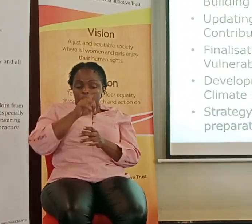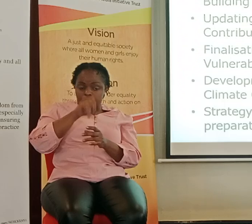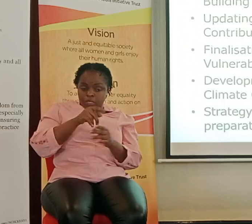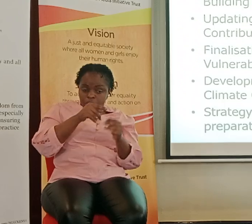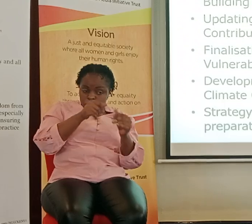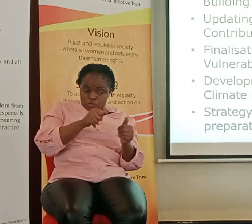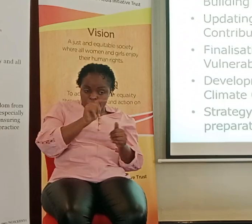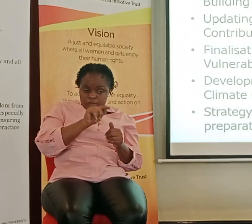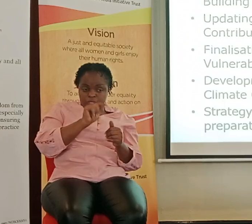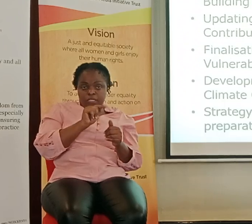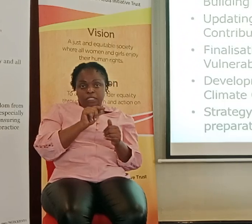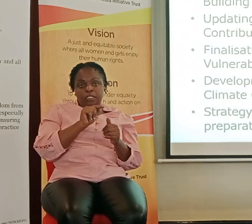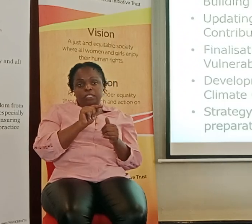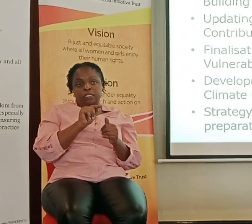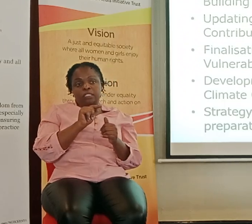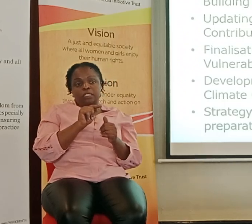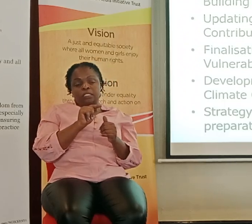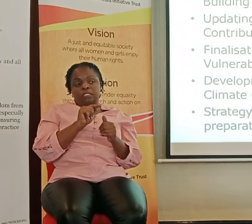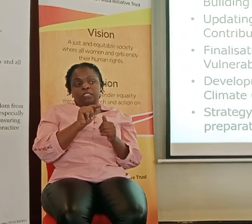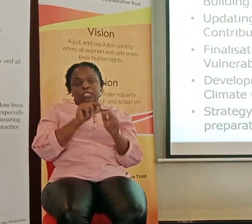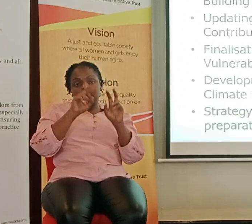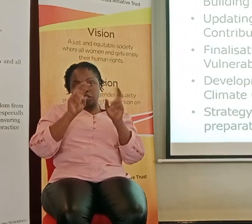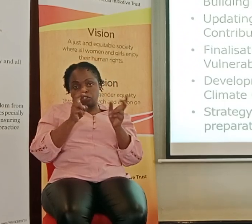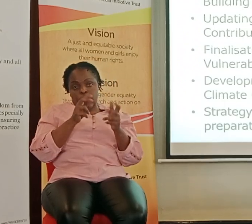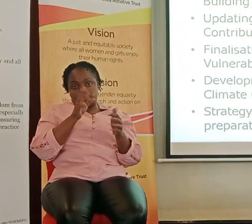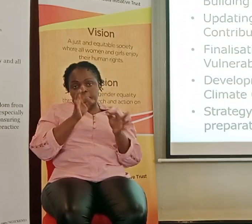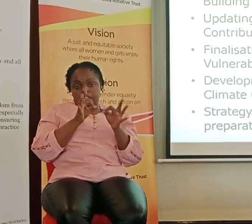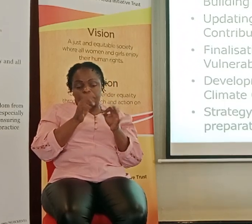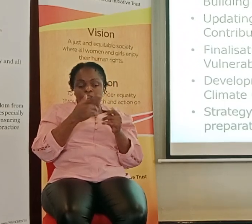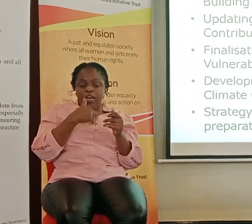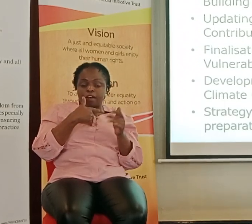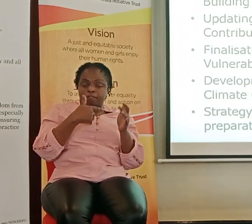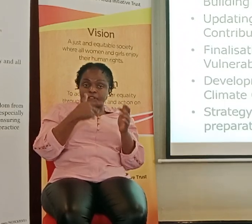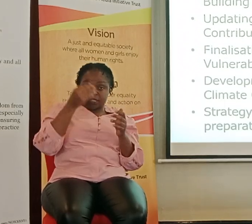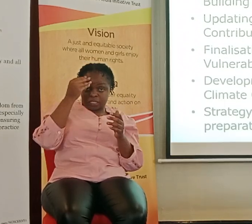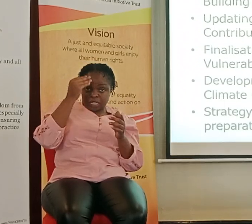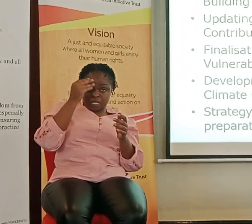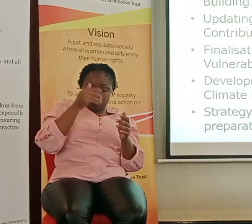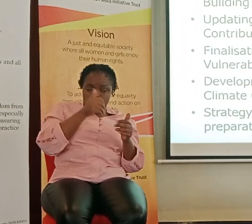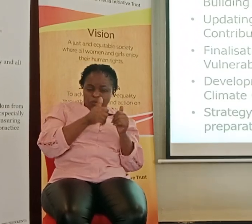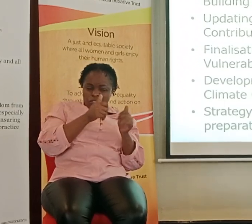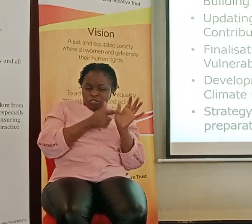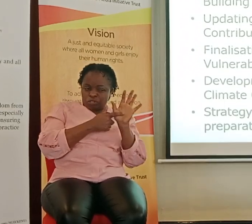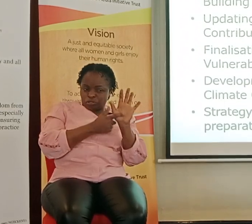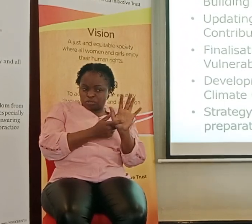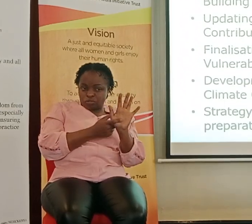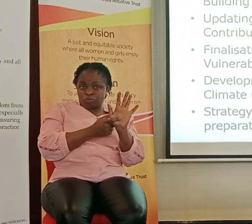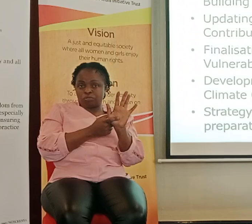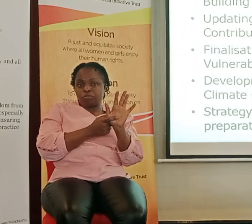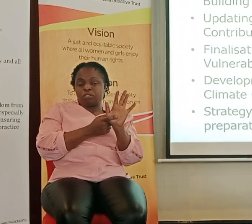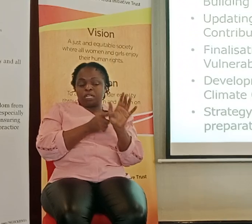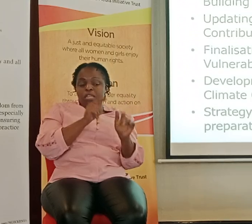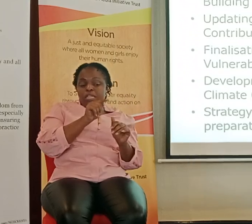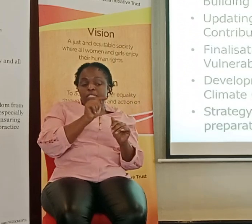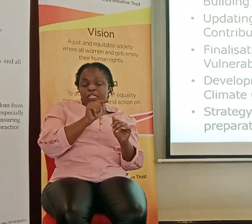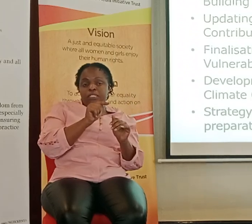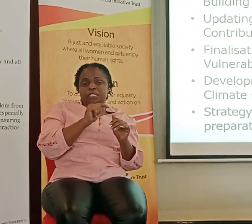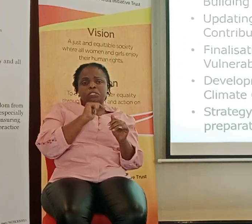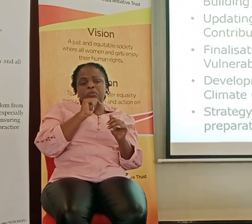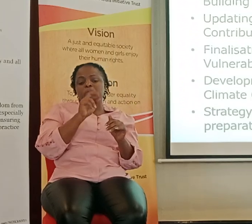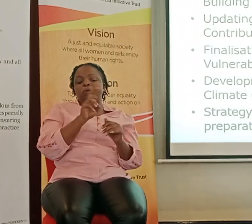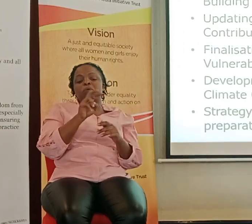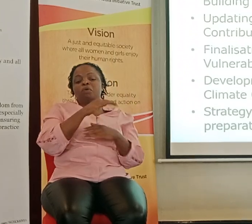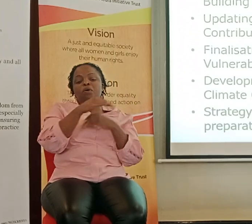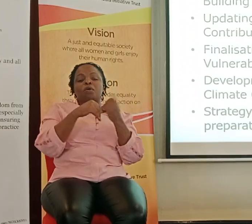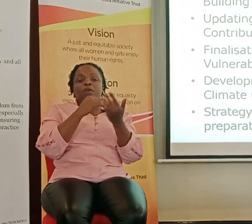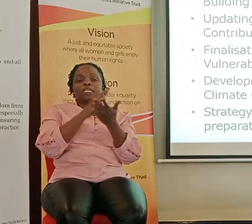those vulnerabilities. And so if there's a study that has pointed us to some of this, although it wasn't looking at all the sectors, it